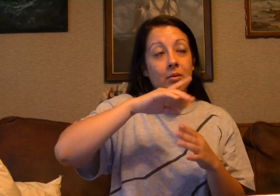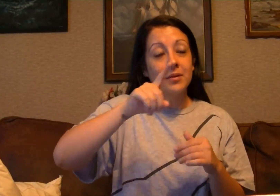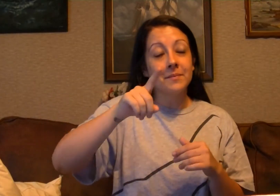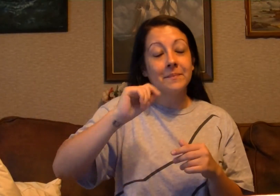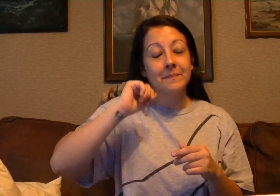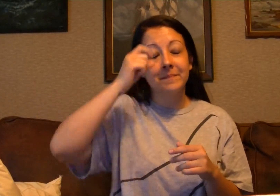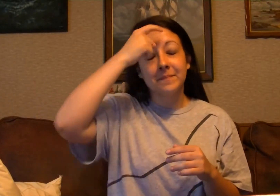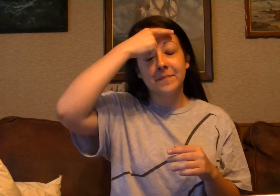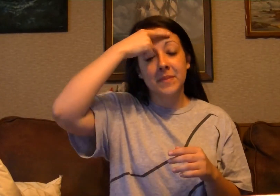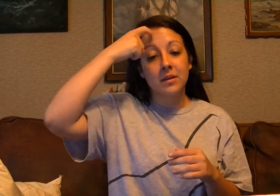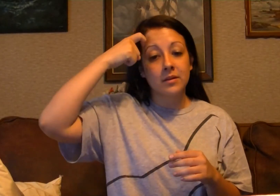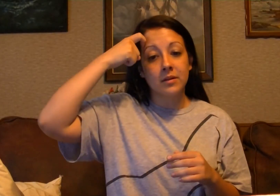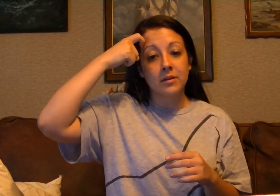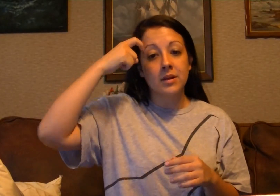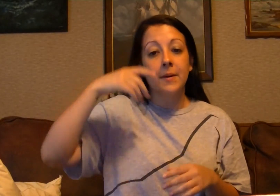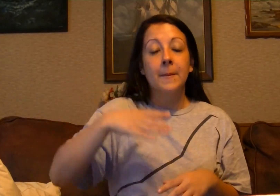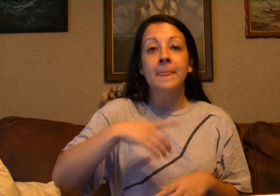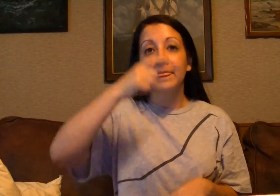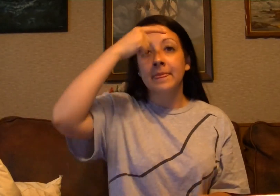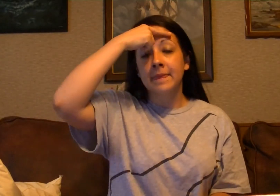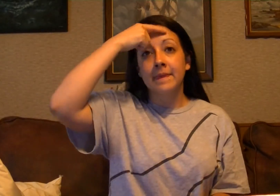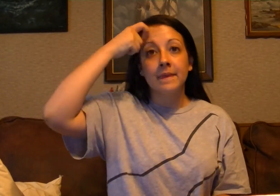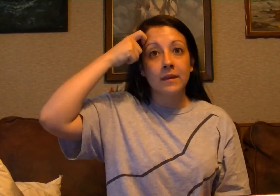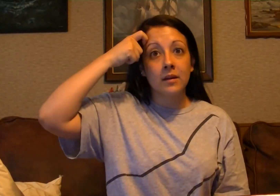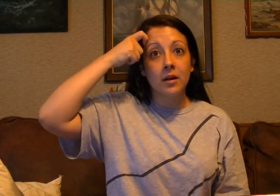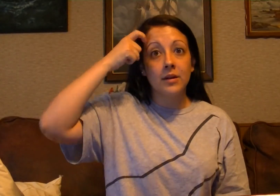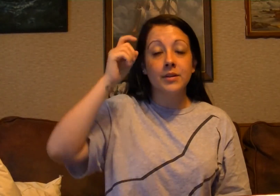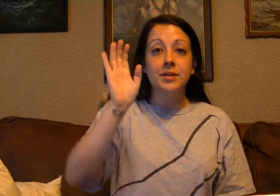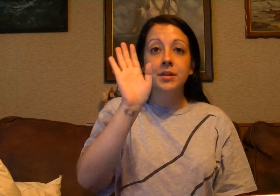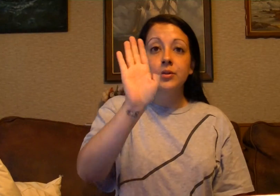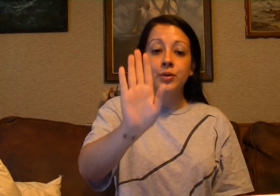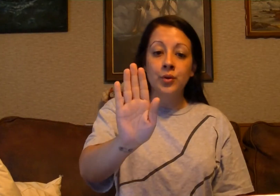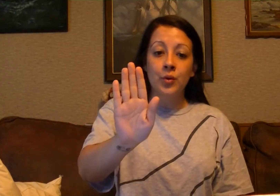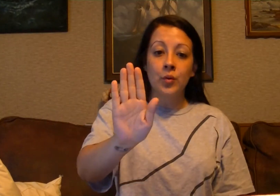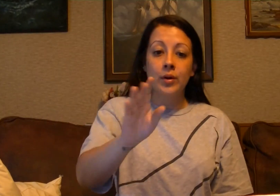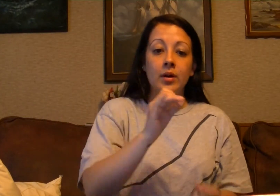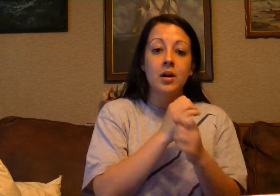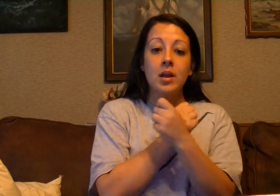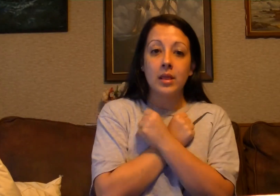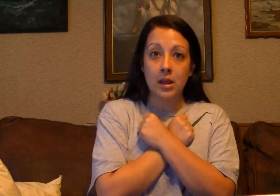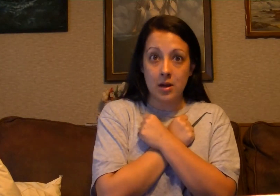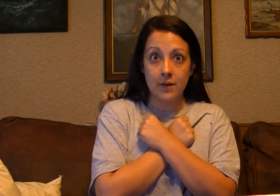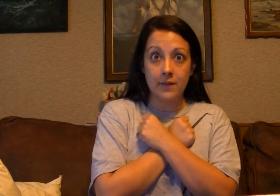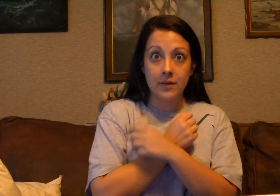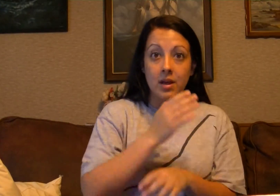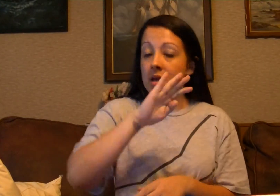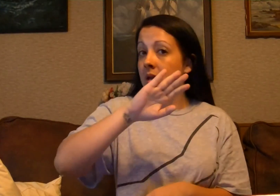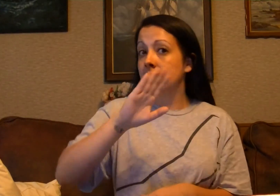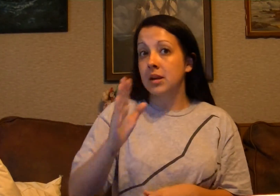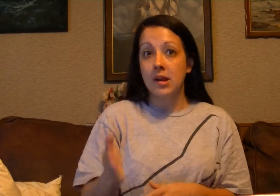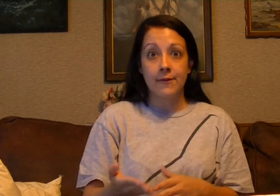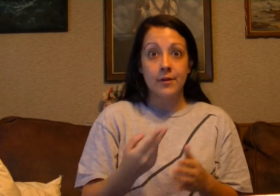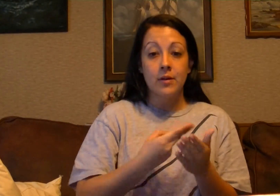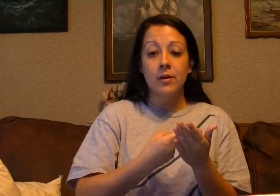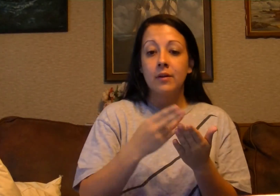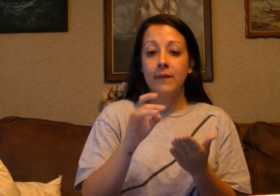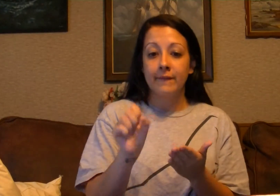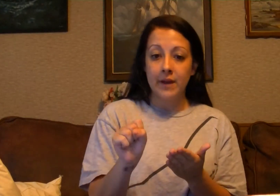on. Yeah. Because your love never